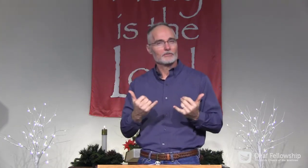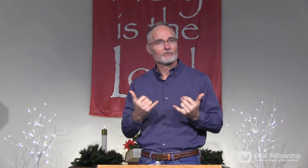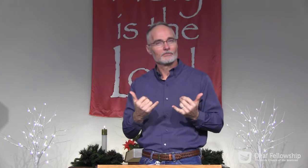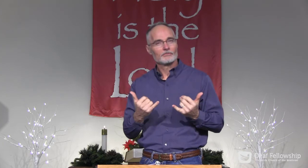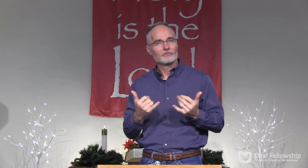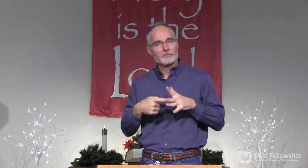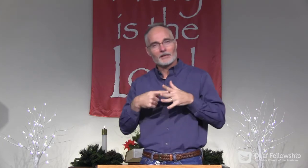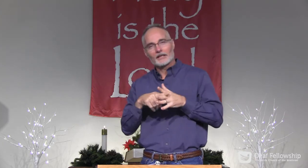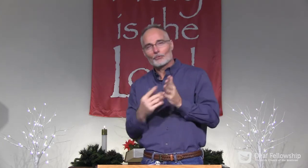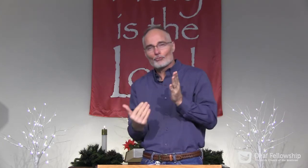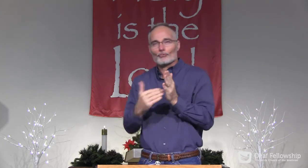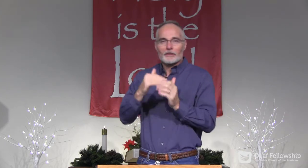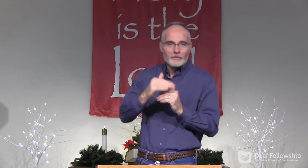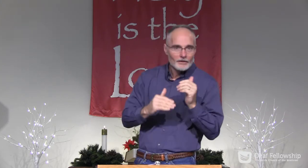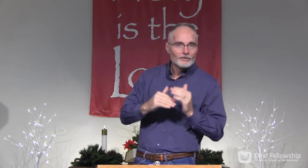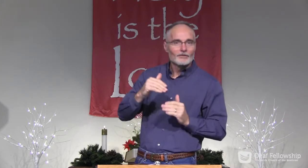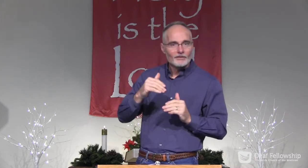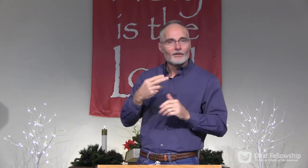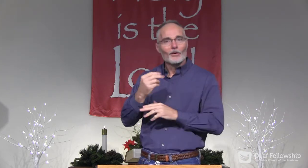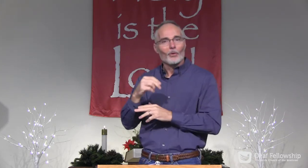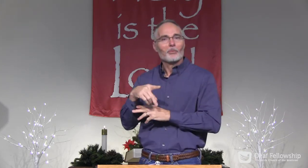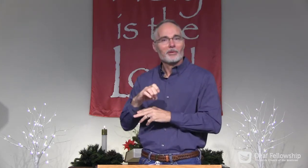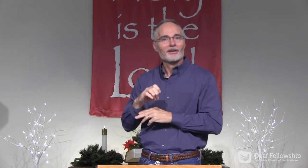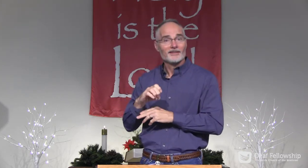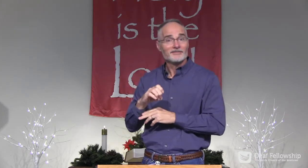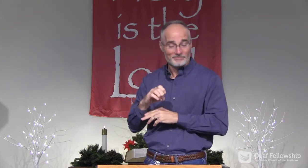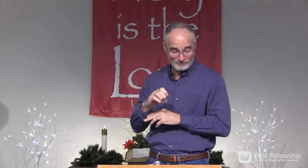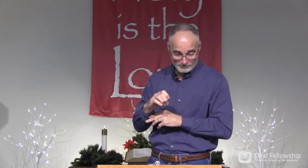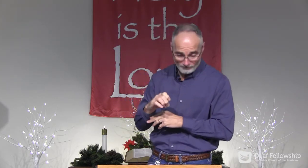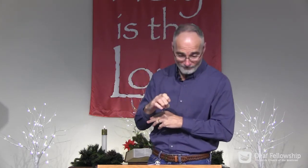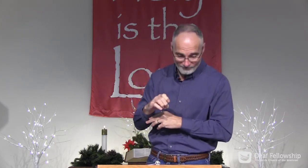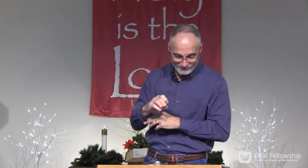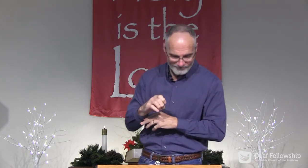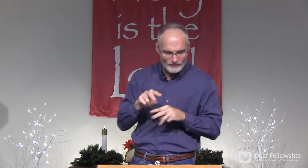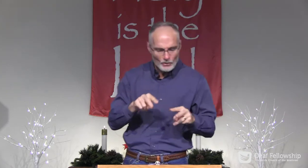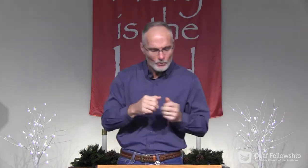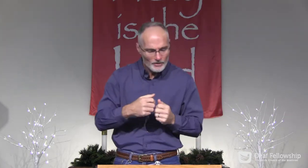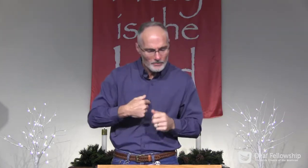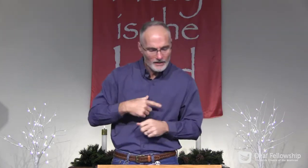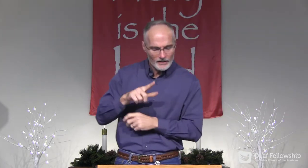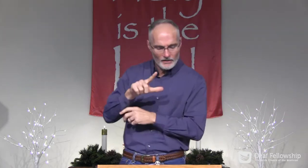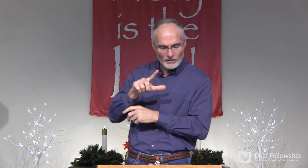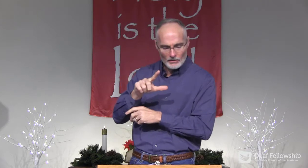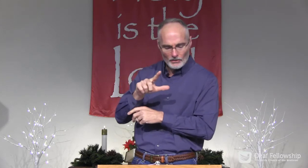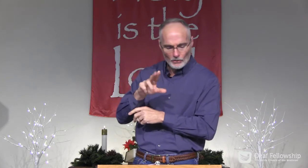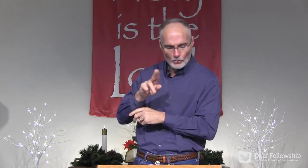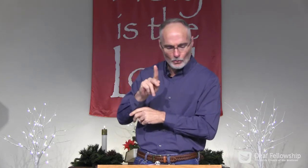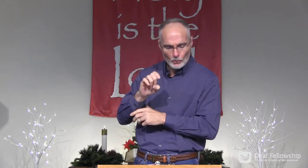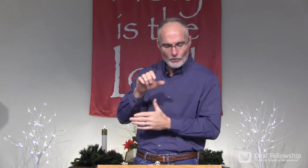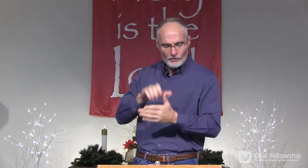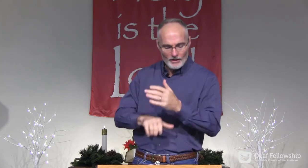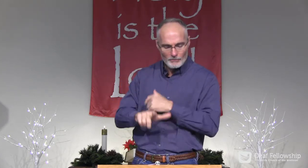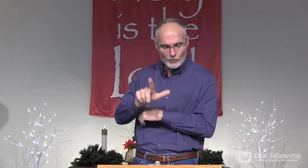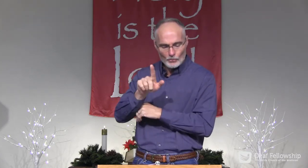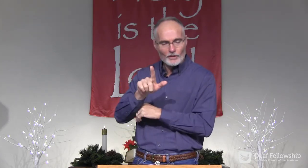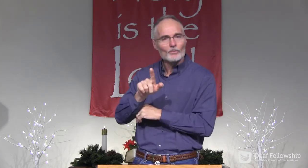So let's open our Bibles now. And let's look at rebuilding that hope. In Luke